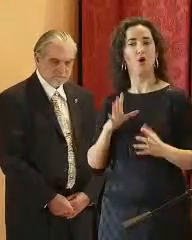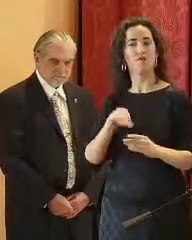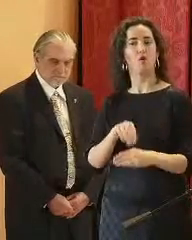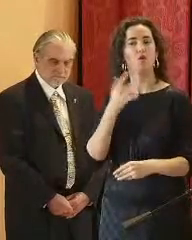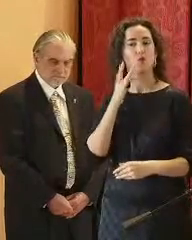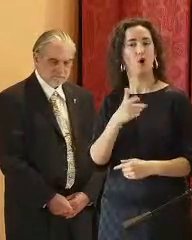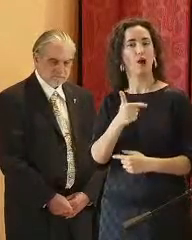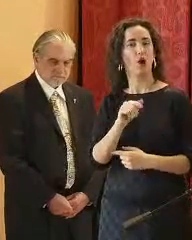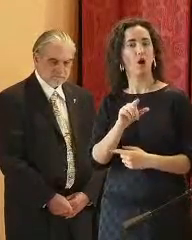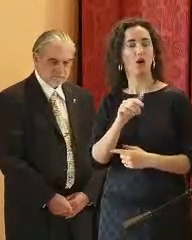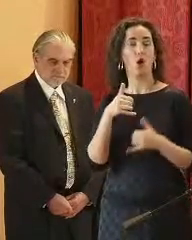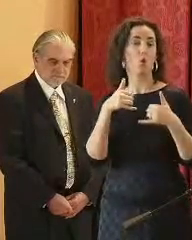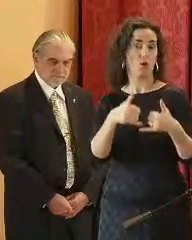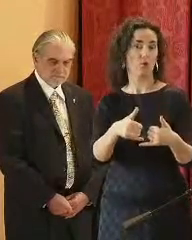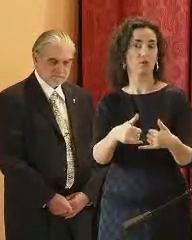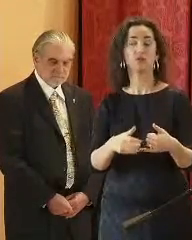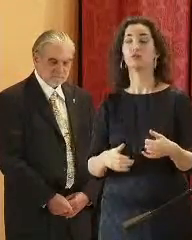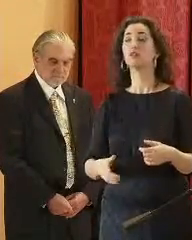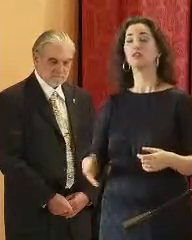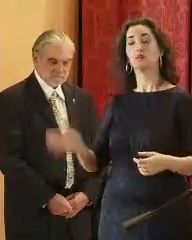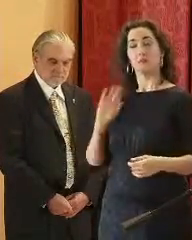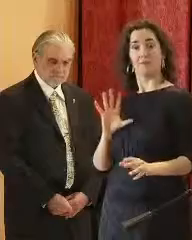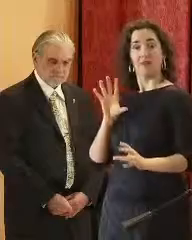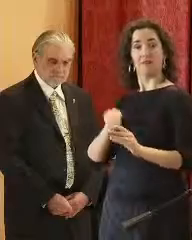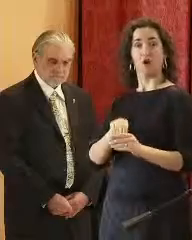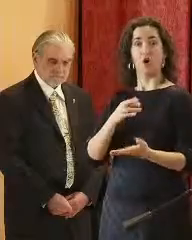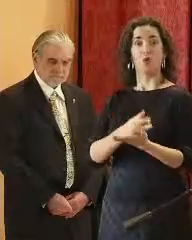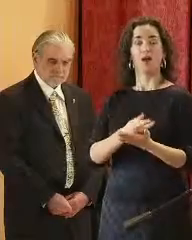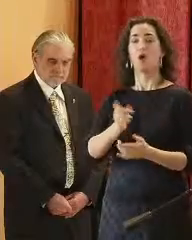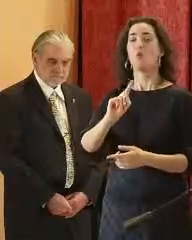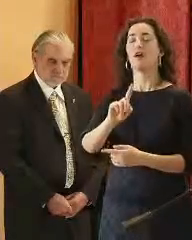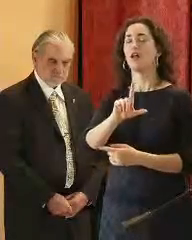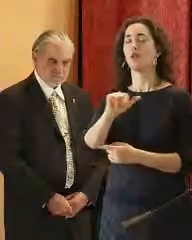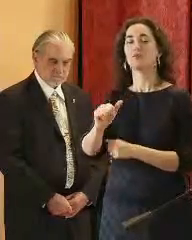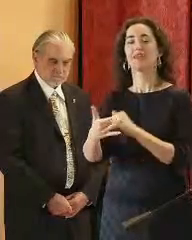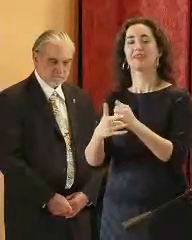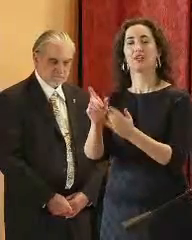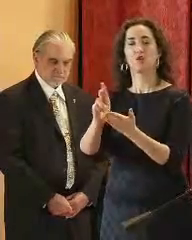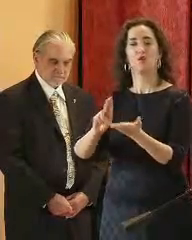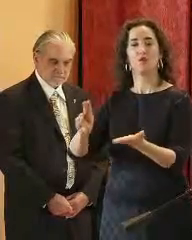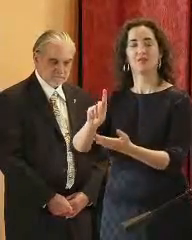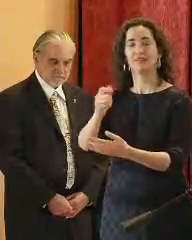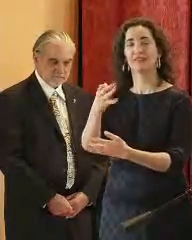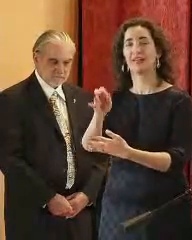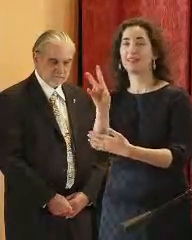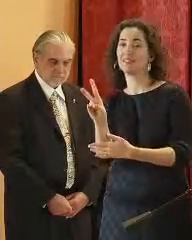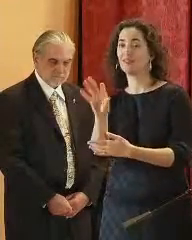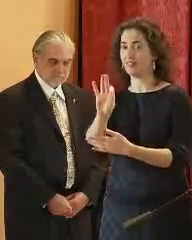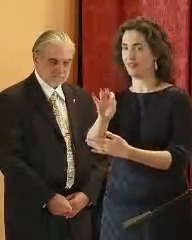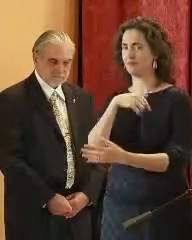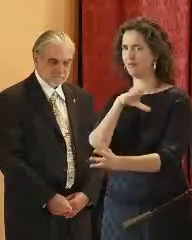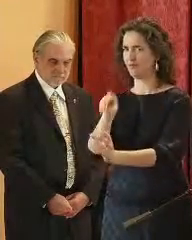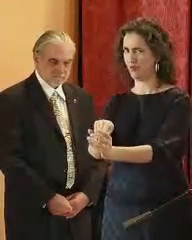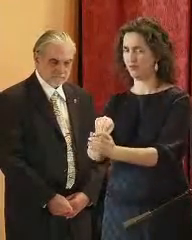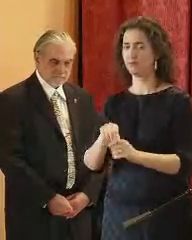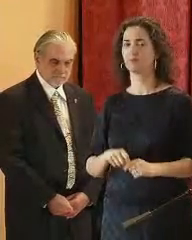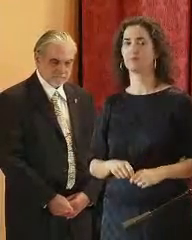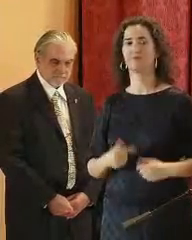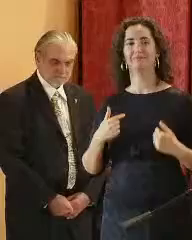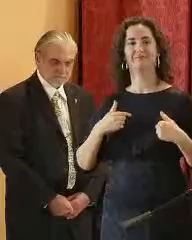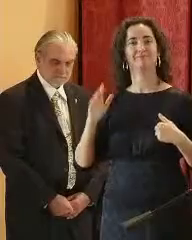involved with rehabilitation, it was at Louisiana Tech University in 1979. And I was a